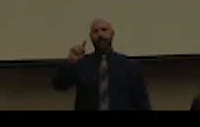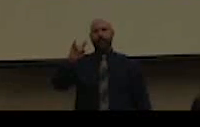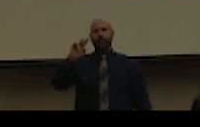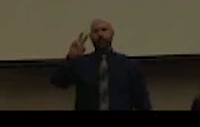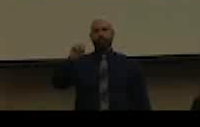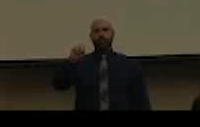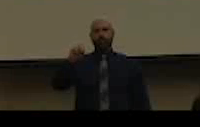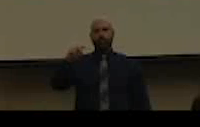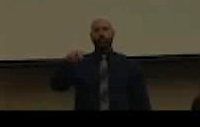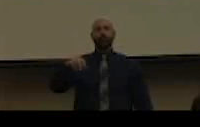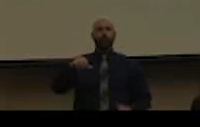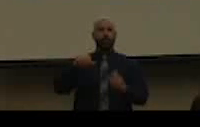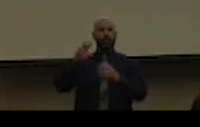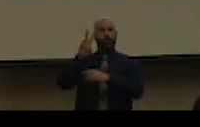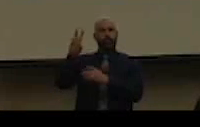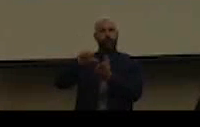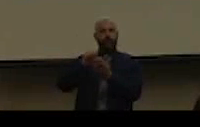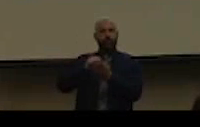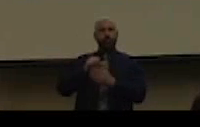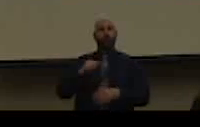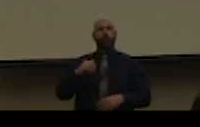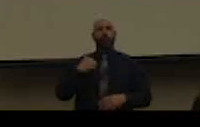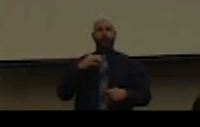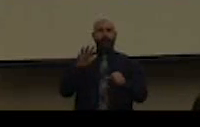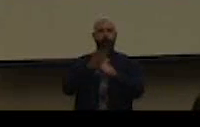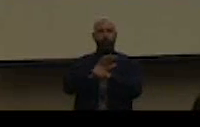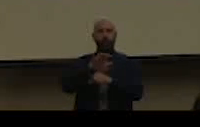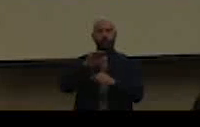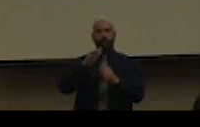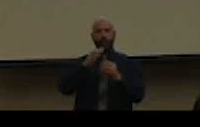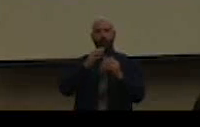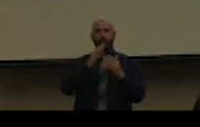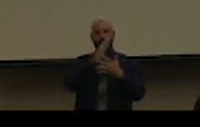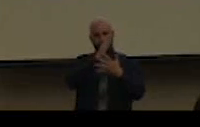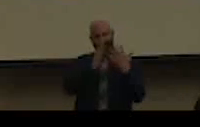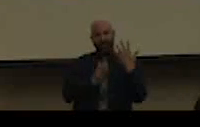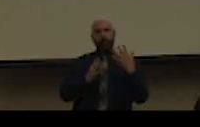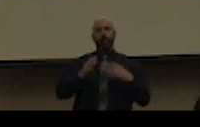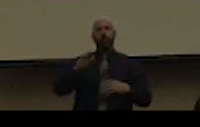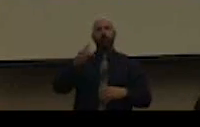series of one-pagers to help you that says,